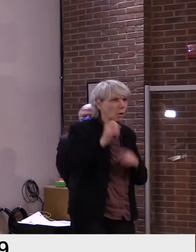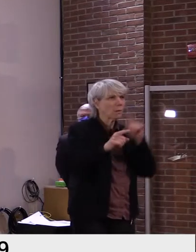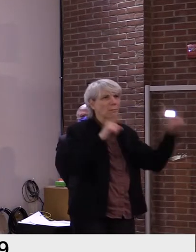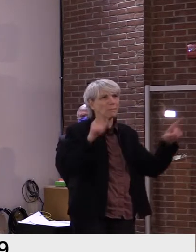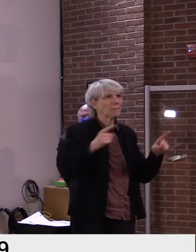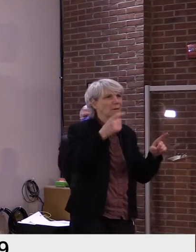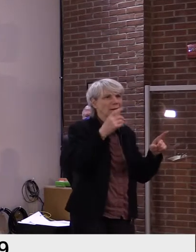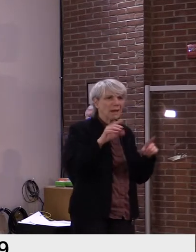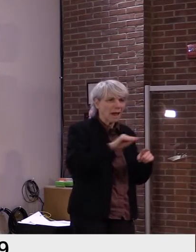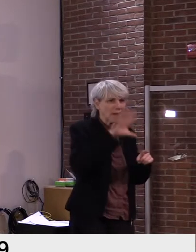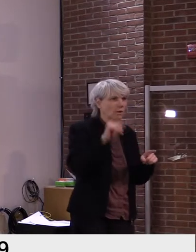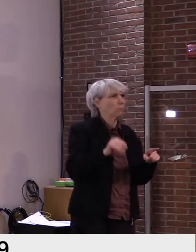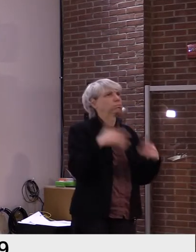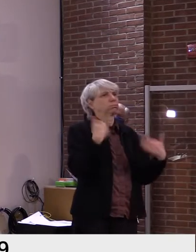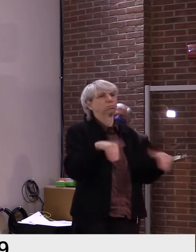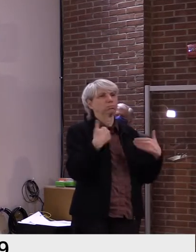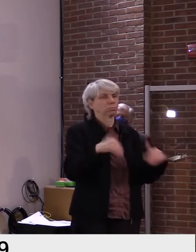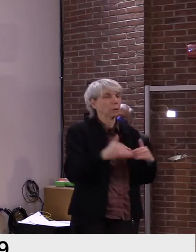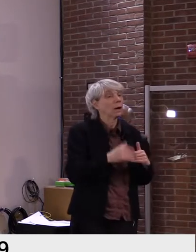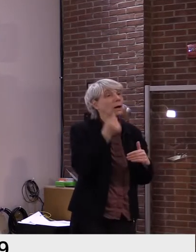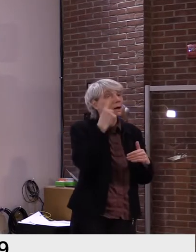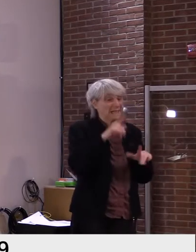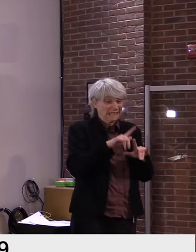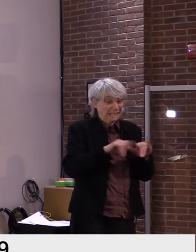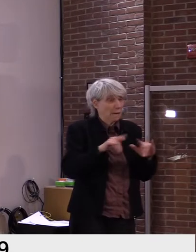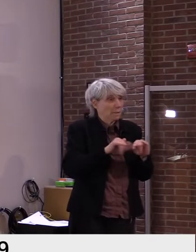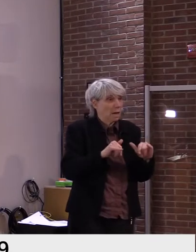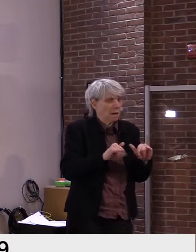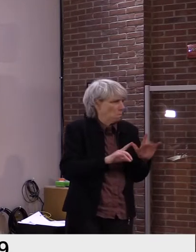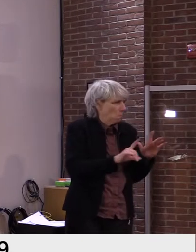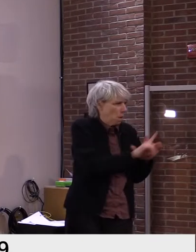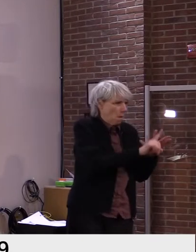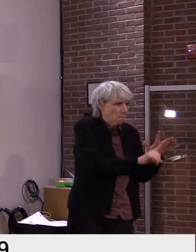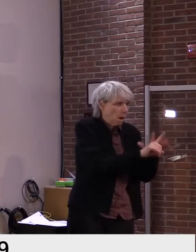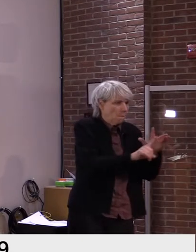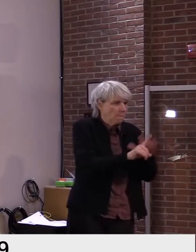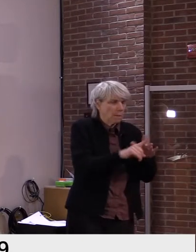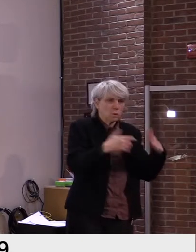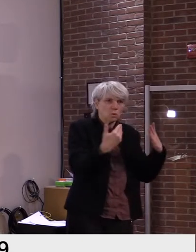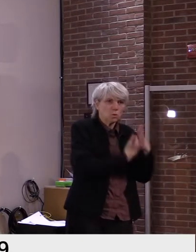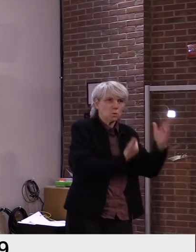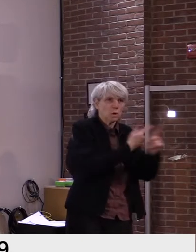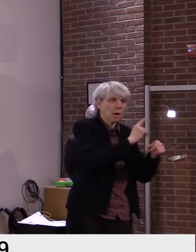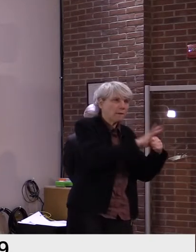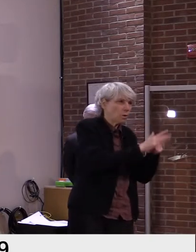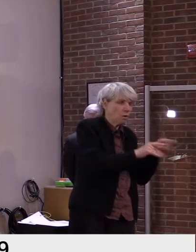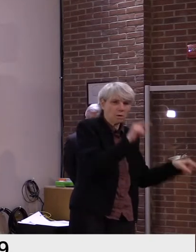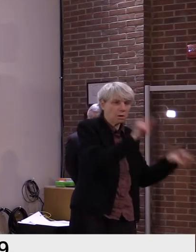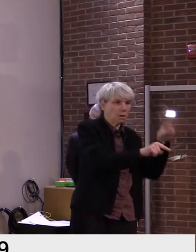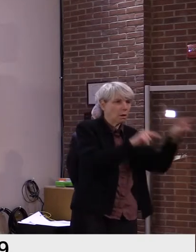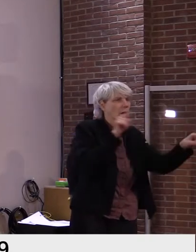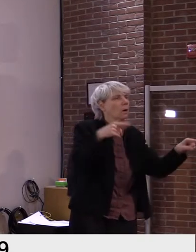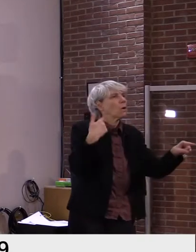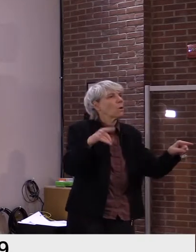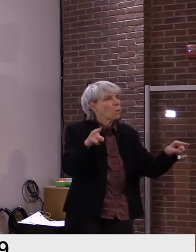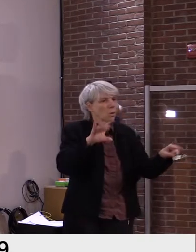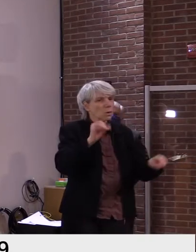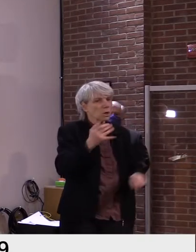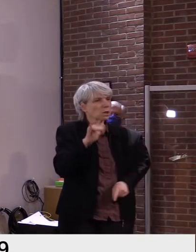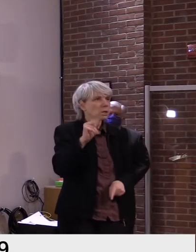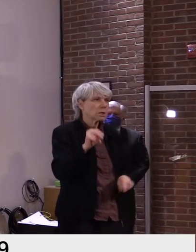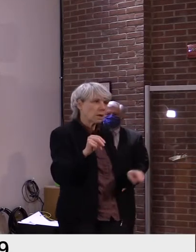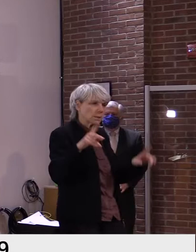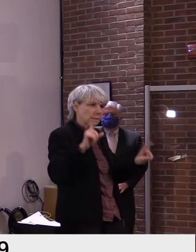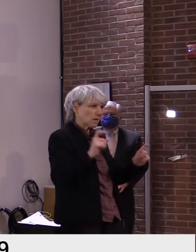viral variants were emerging, unlike the previous vaccine trials. The Johnson &